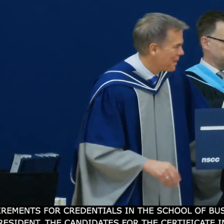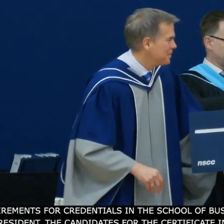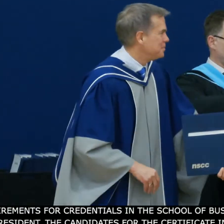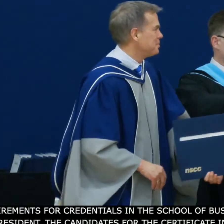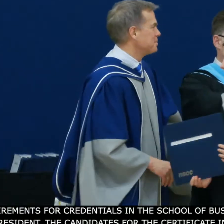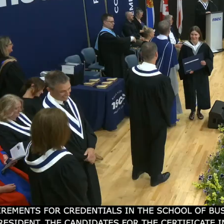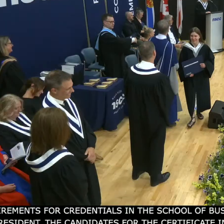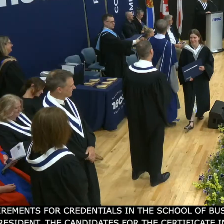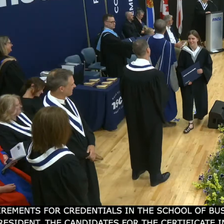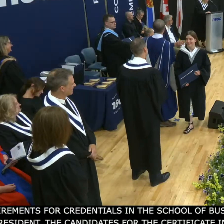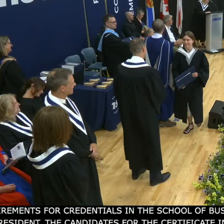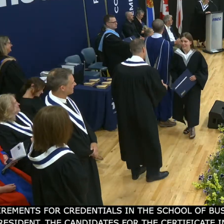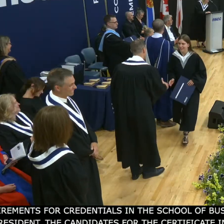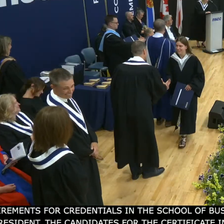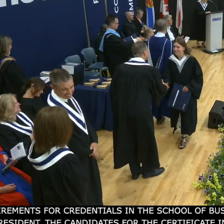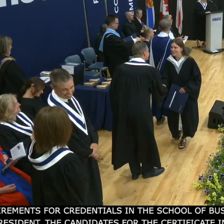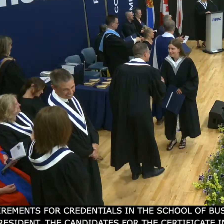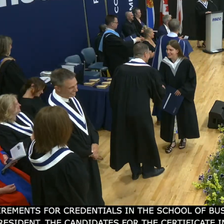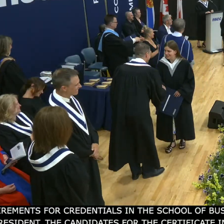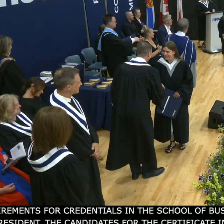Andrea Diaz.